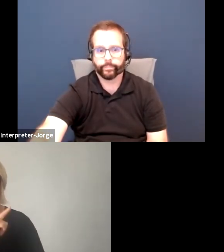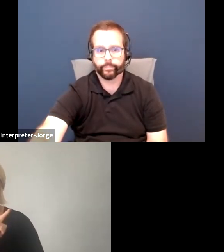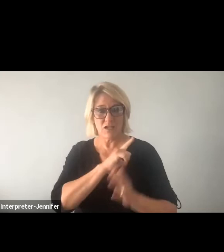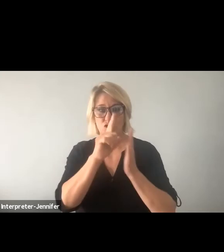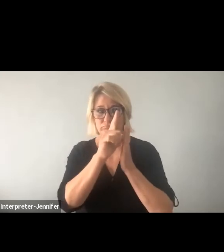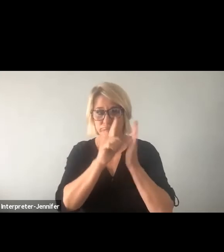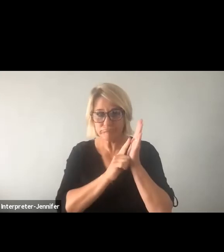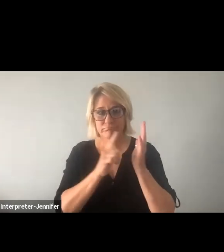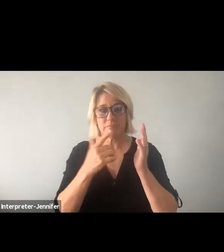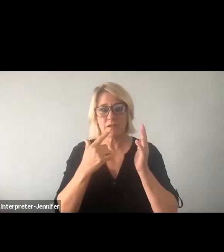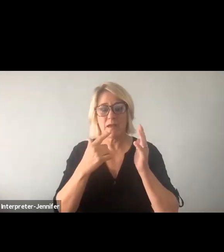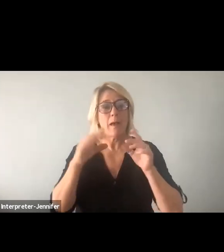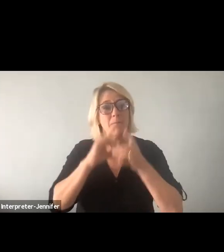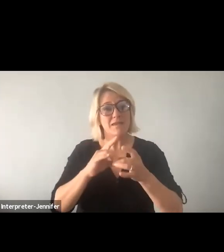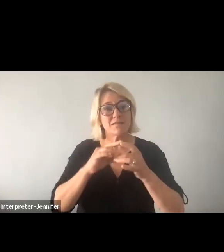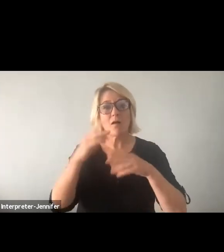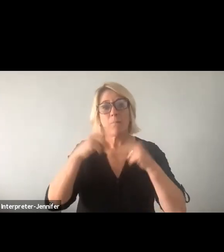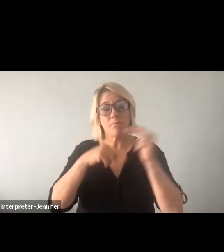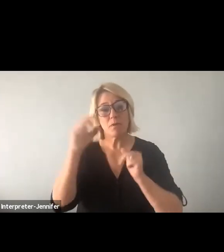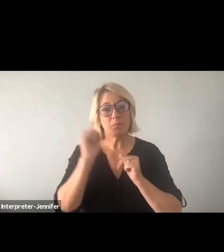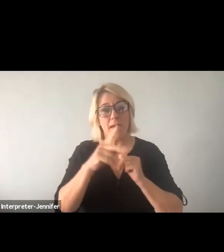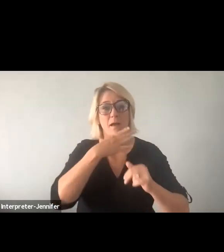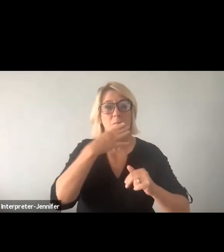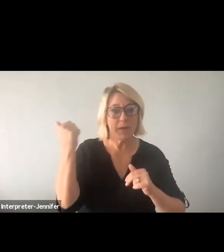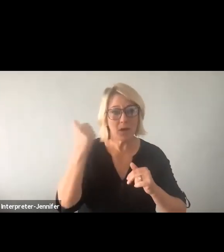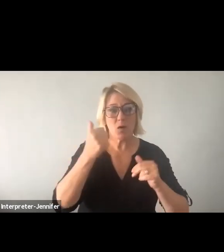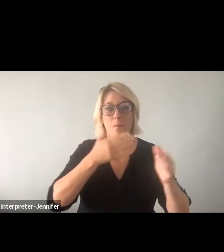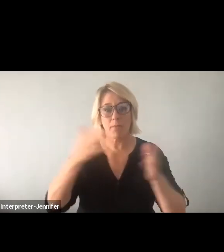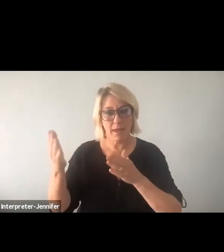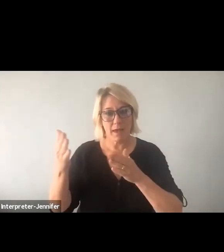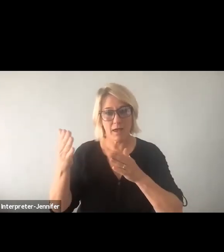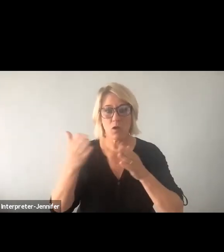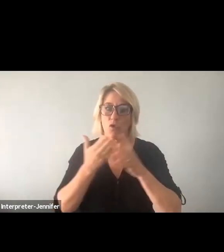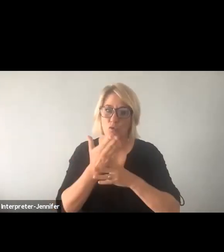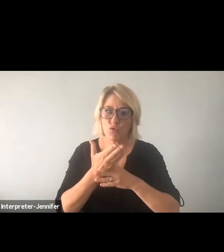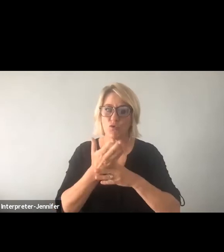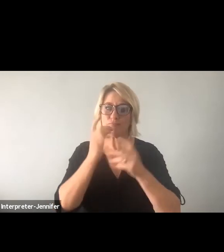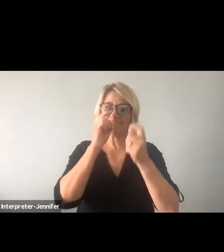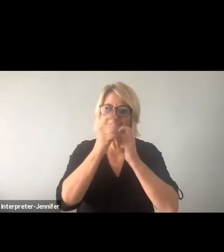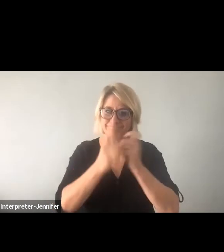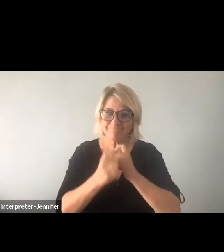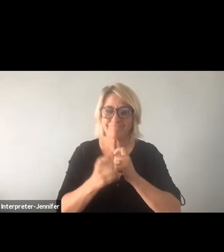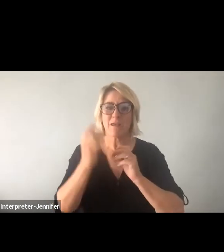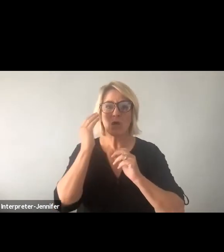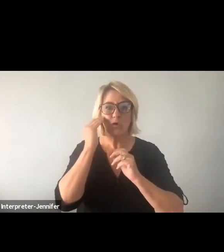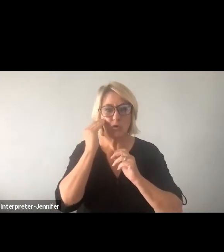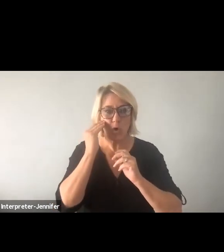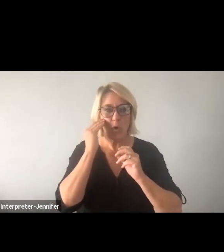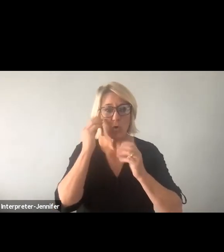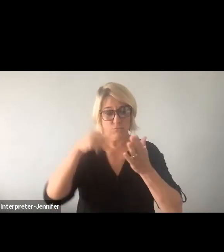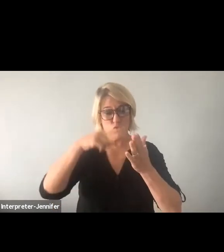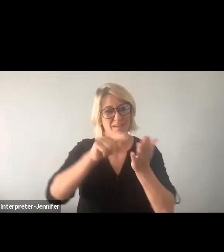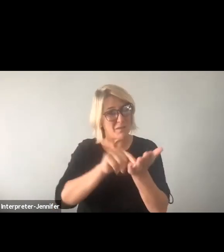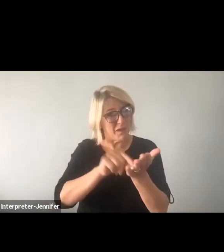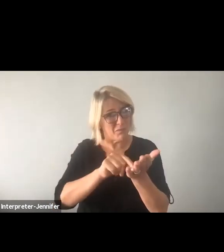on the Build Back Better plan through a process called reconciliation. And as you probably know, if you read the papers